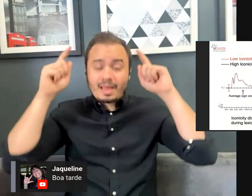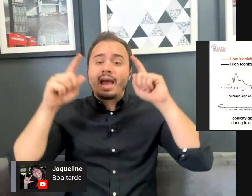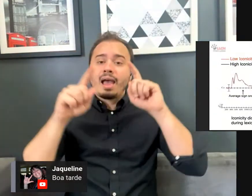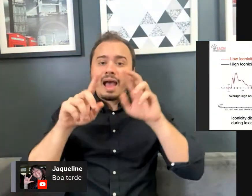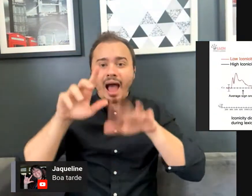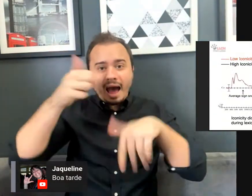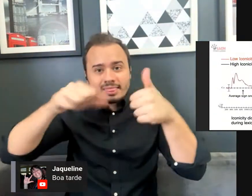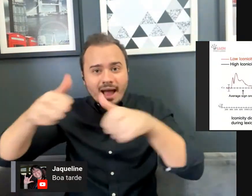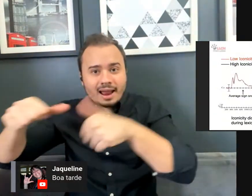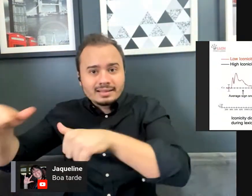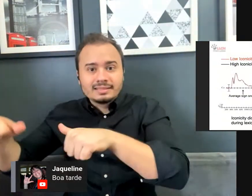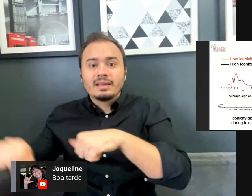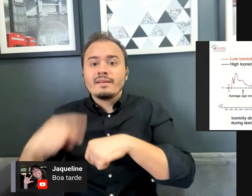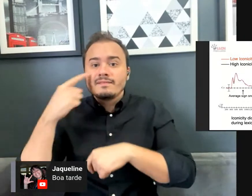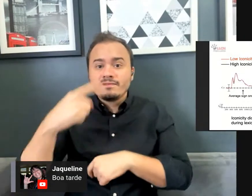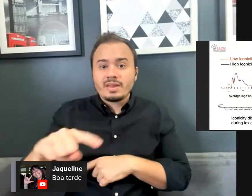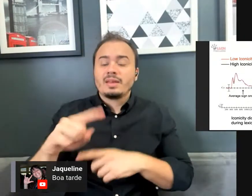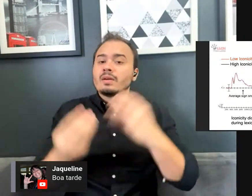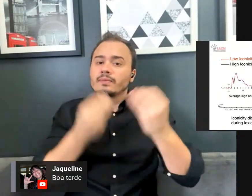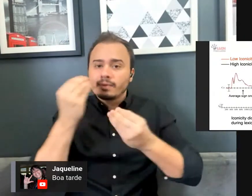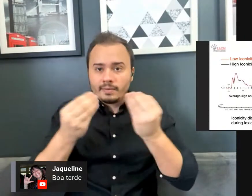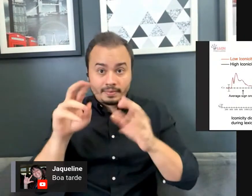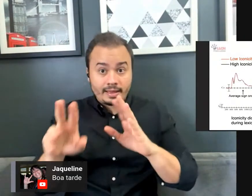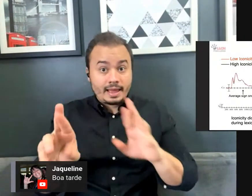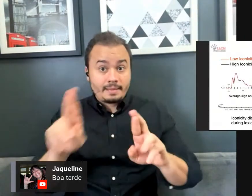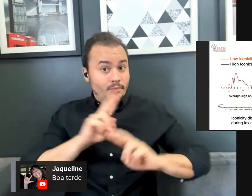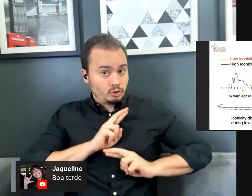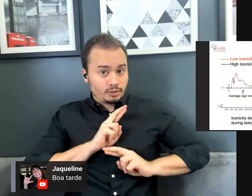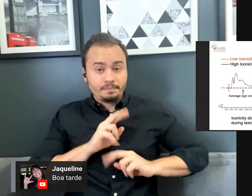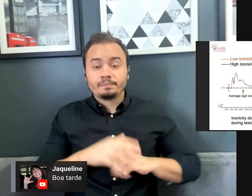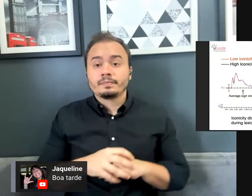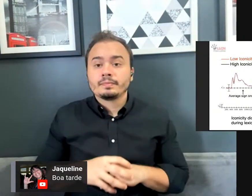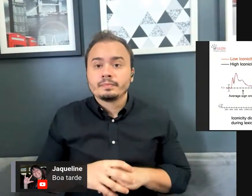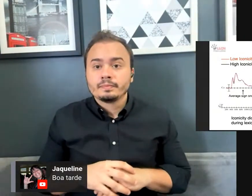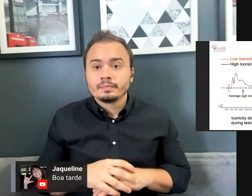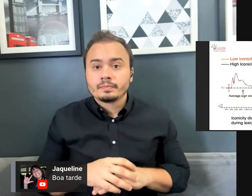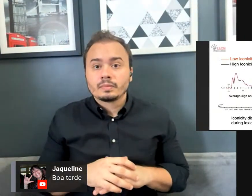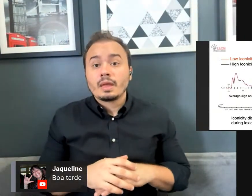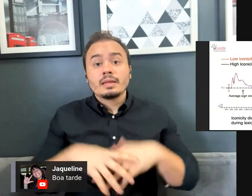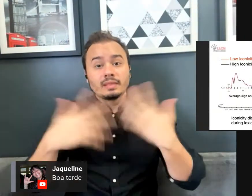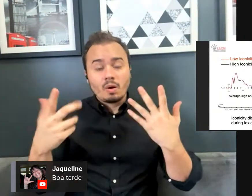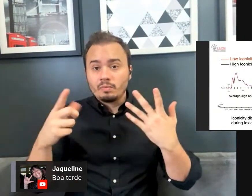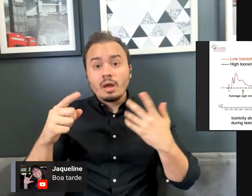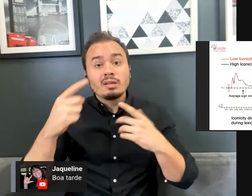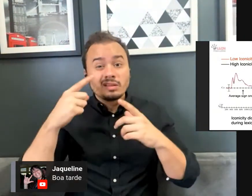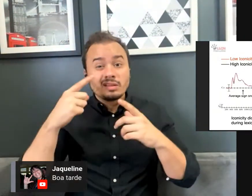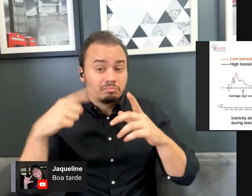And here's what we see. Basically, we do not see effects of iconicity on